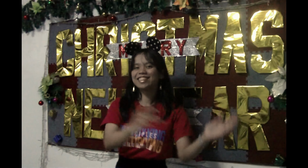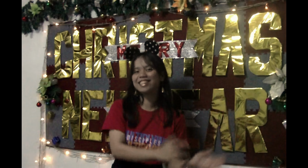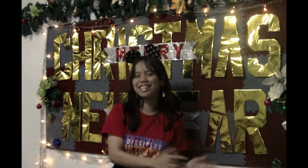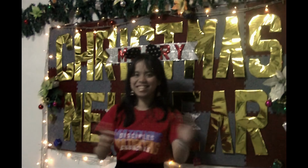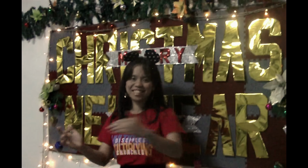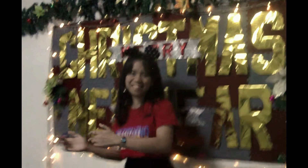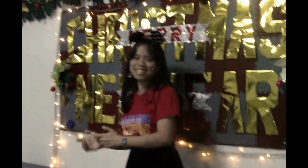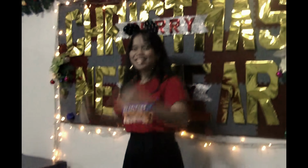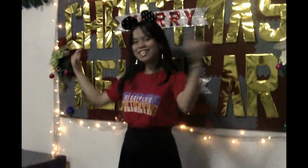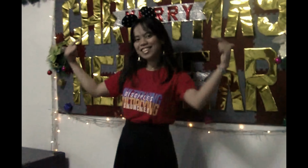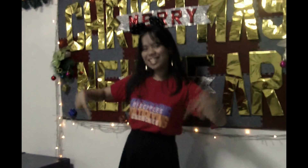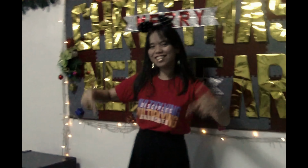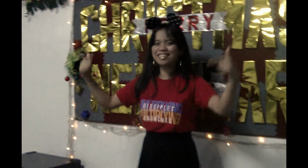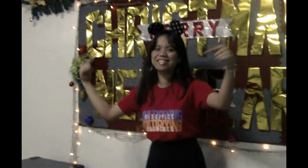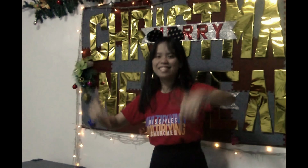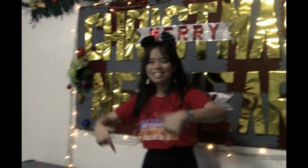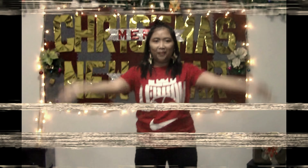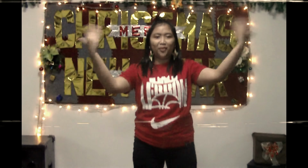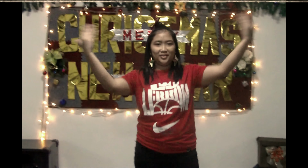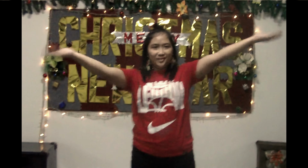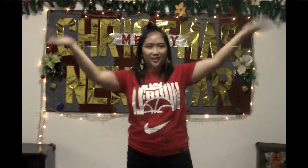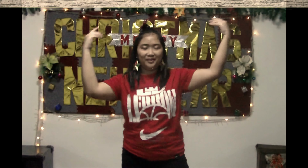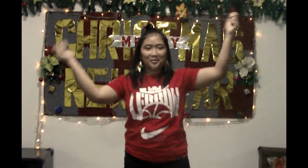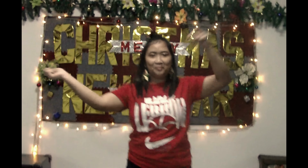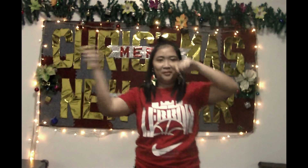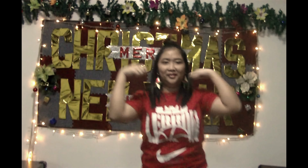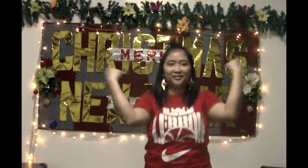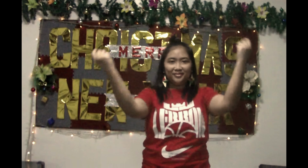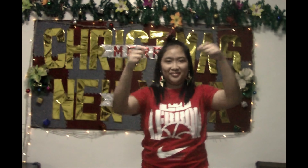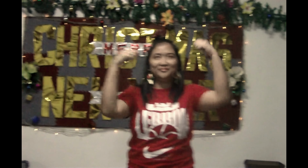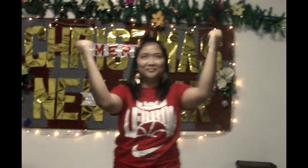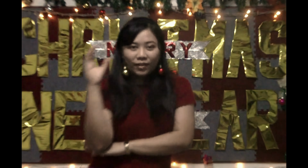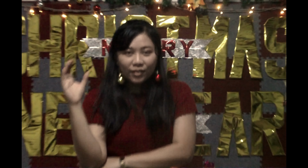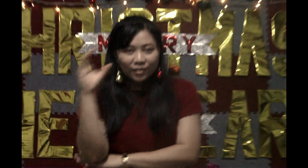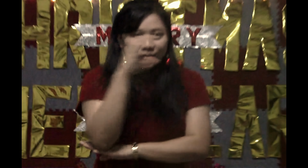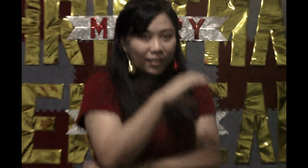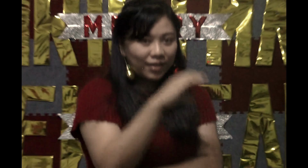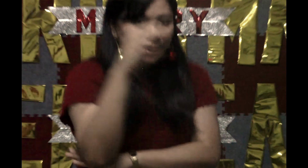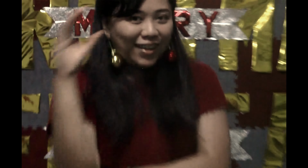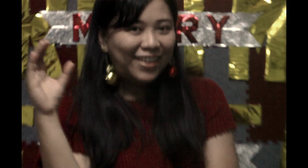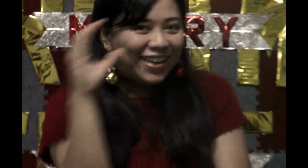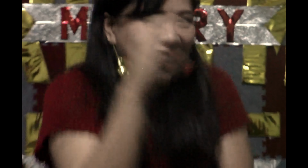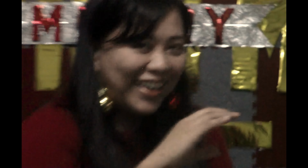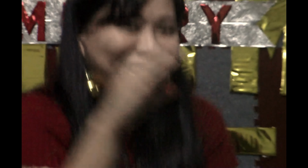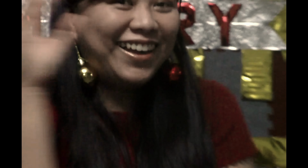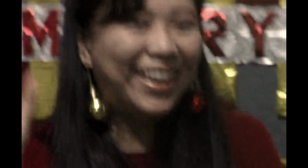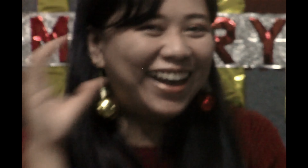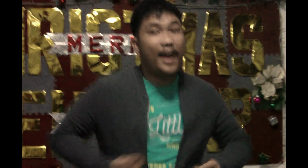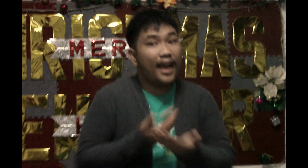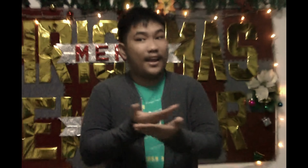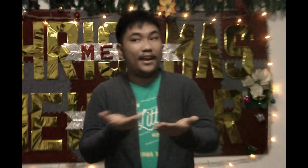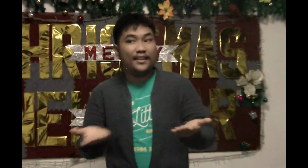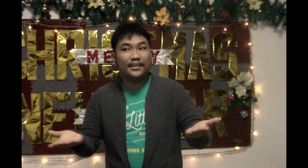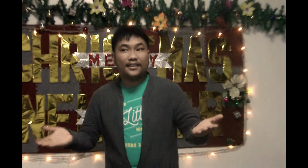for Jesus is here Come on, let's celebrate, it's Christmas So everybody